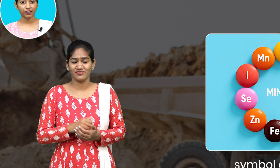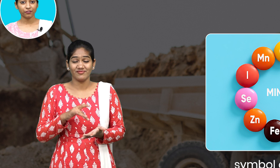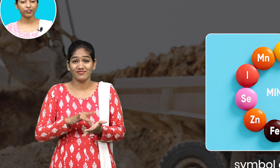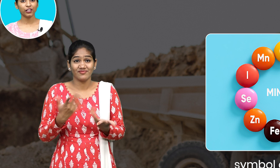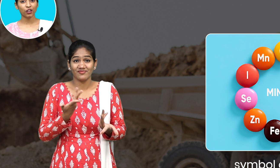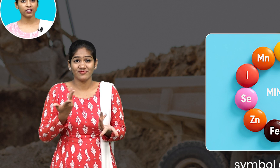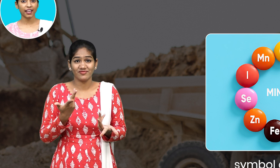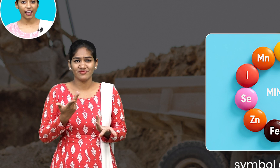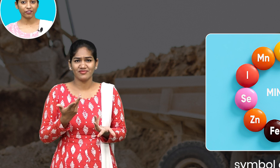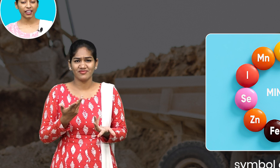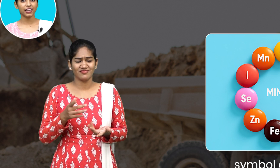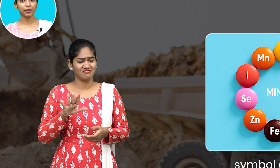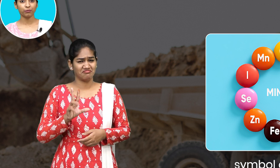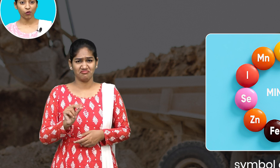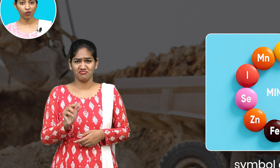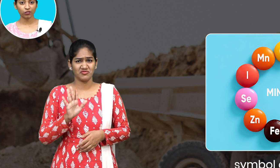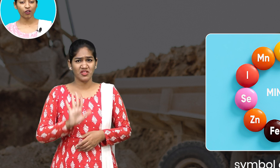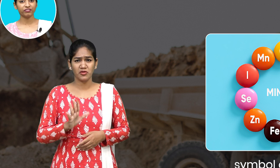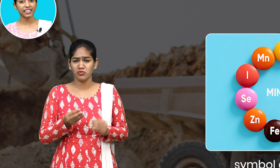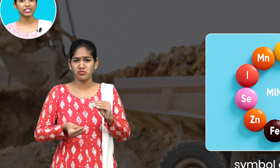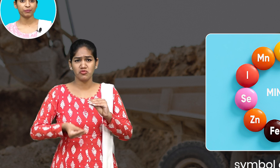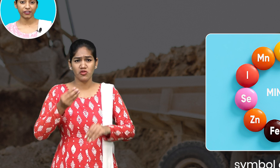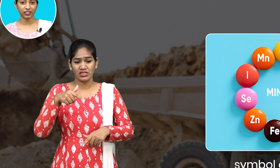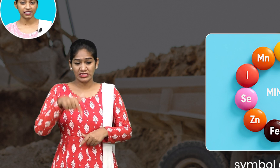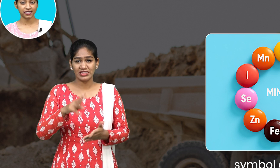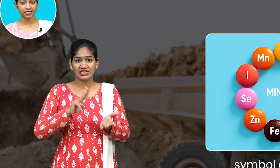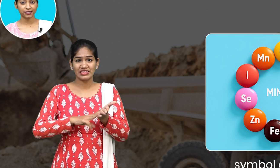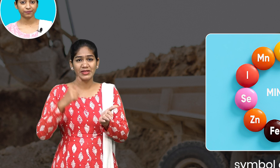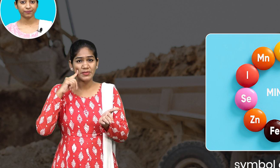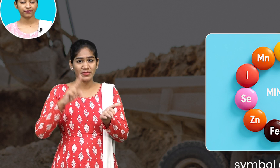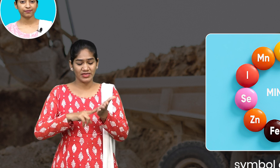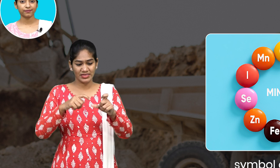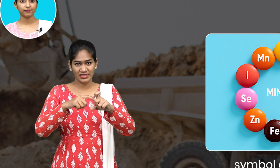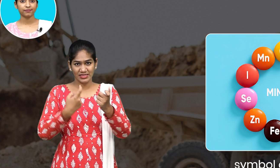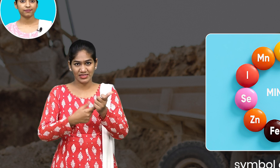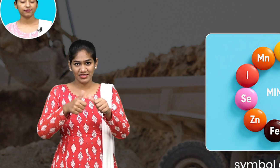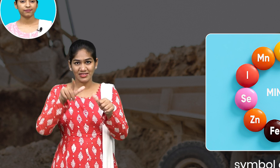where we will not have any more of these minerals.